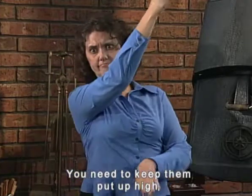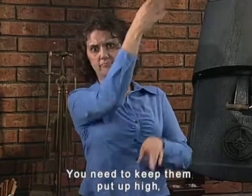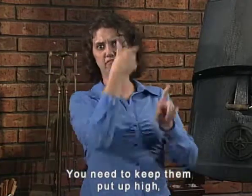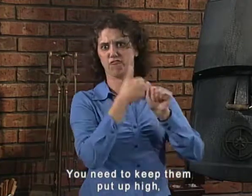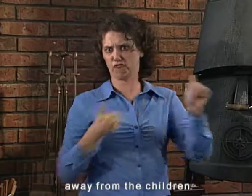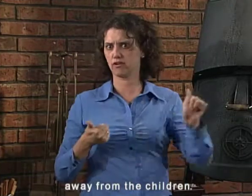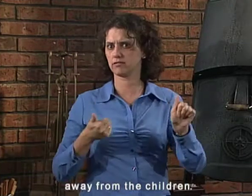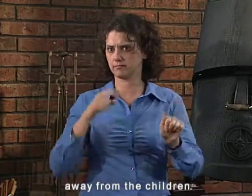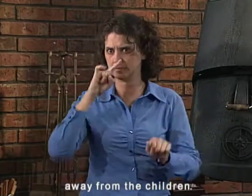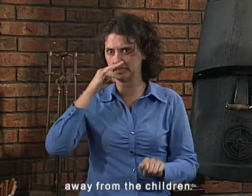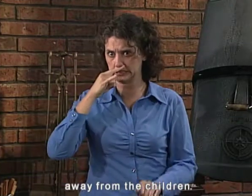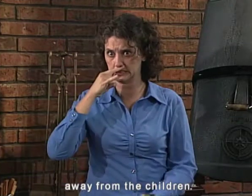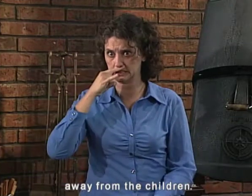high, away from the children.